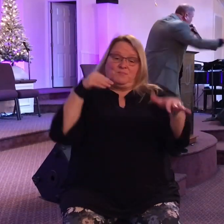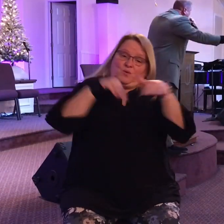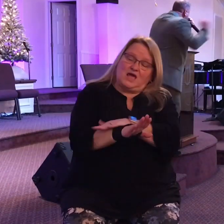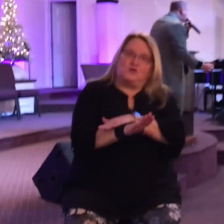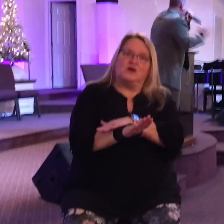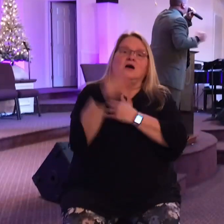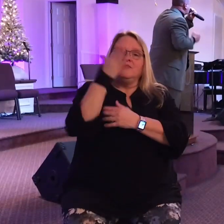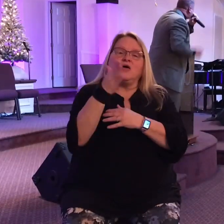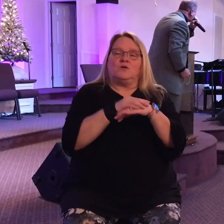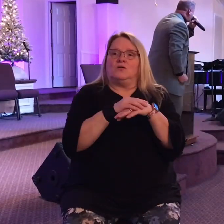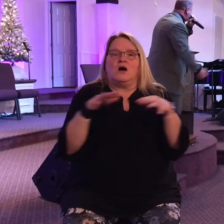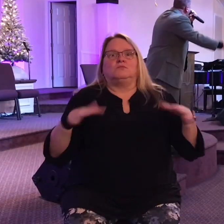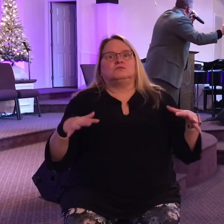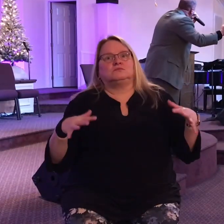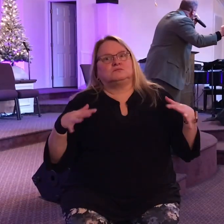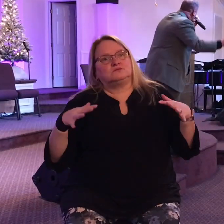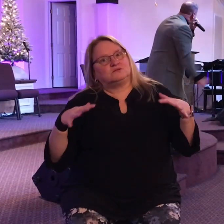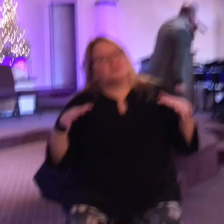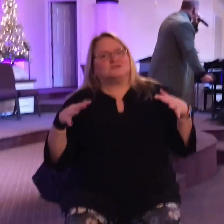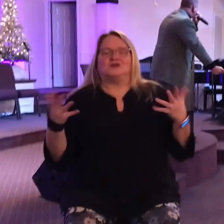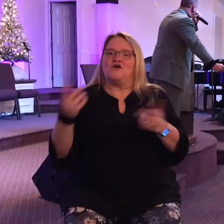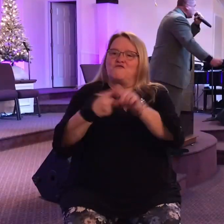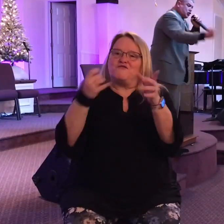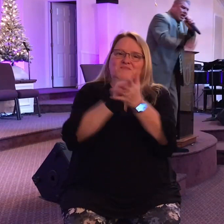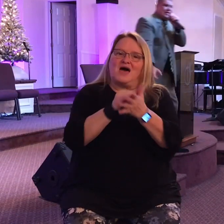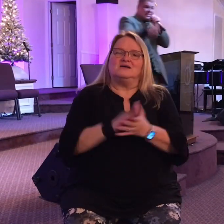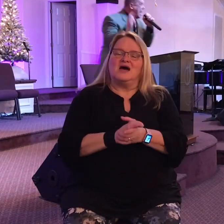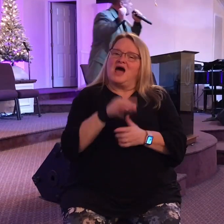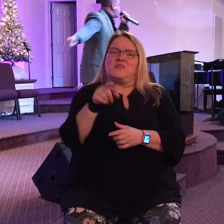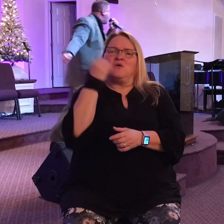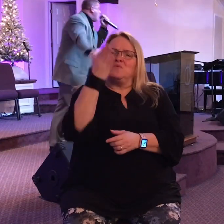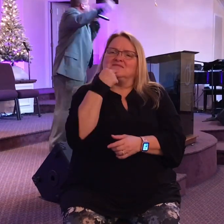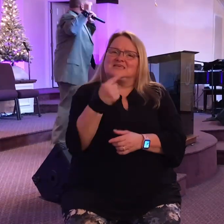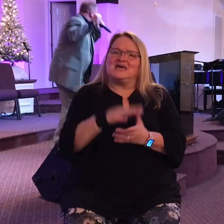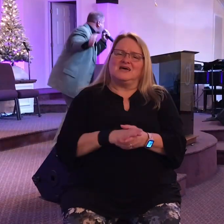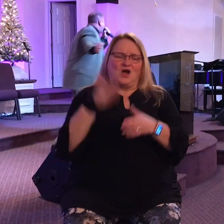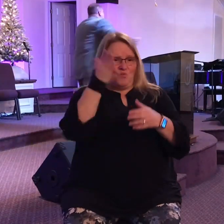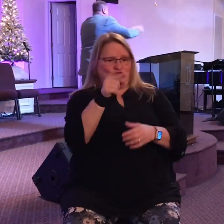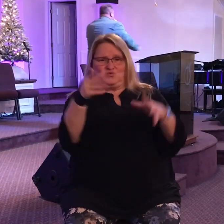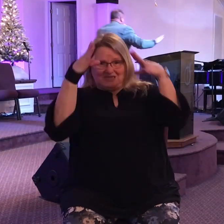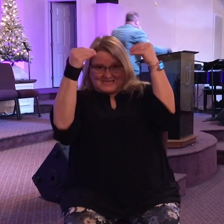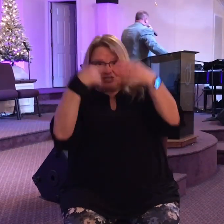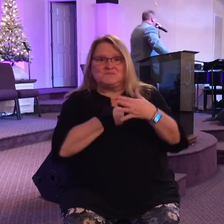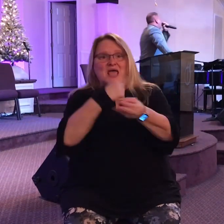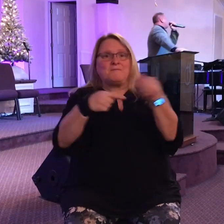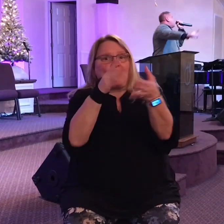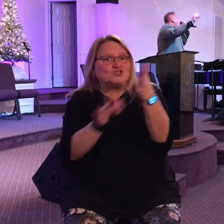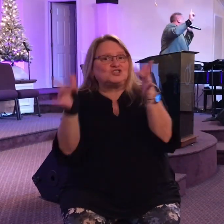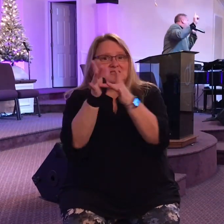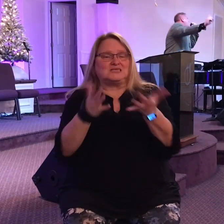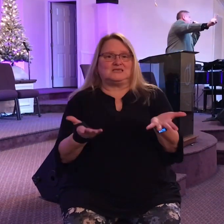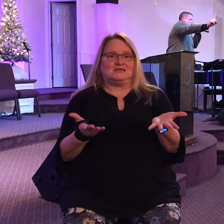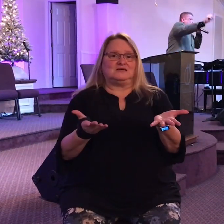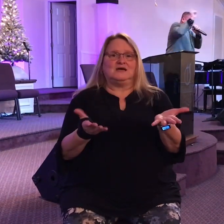what you have. Can you teach me about this man named Jesus? I want to know. Does anybody at Promise of Victory want to